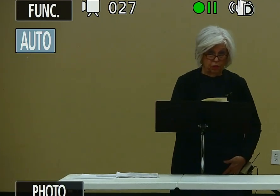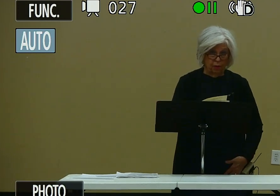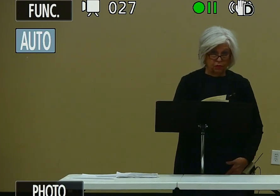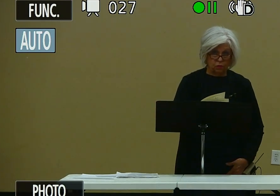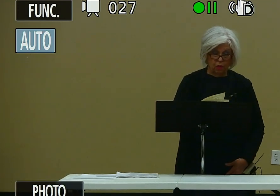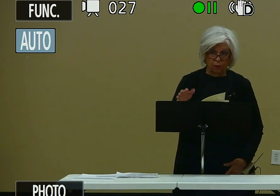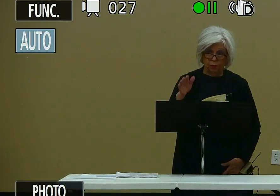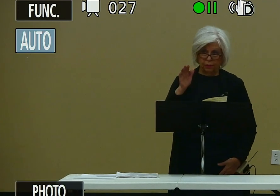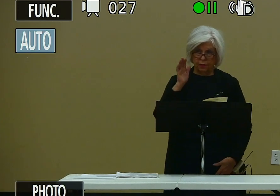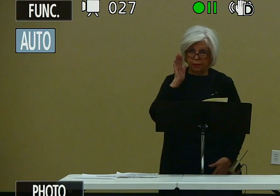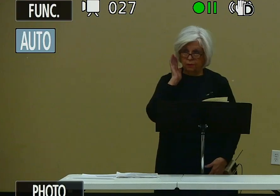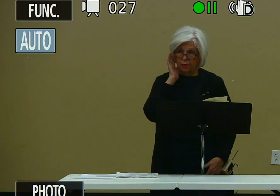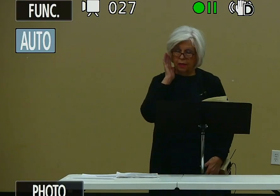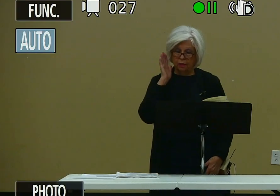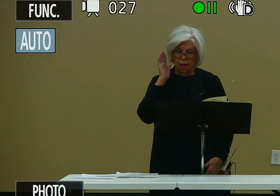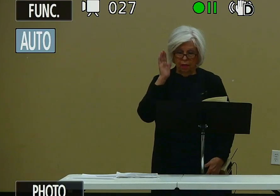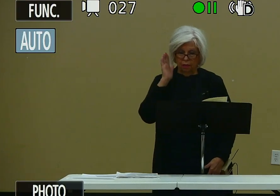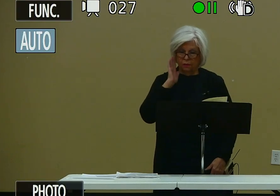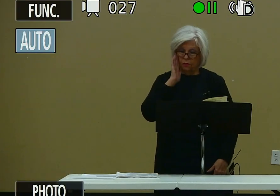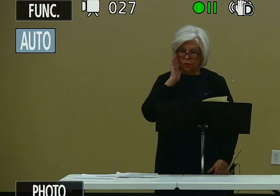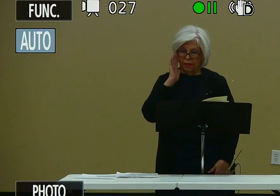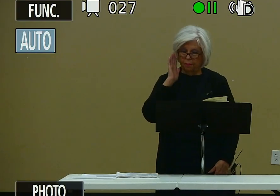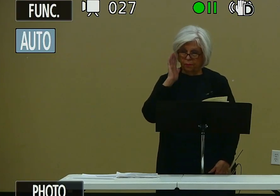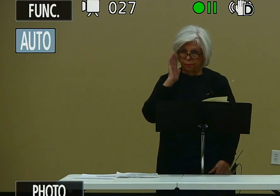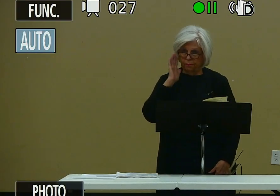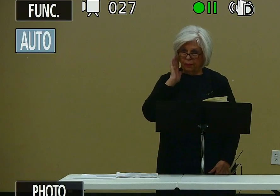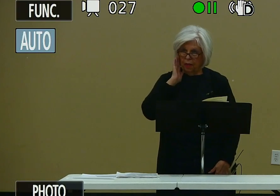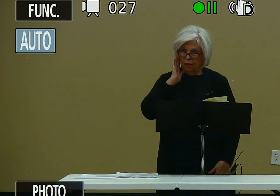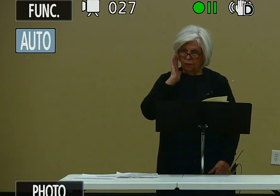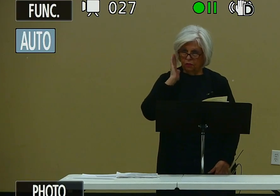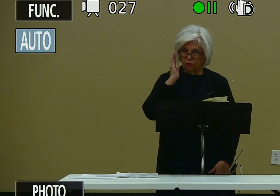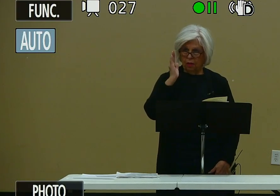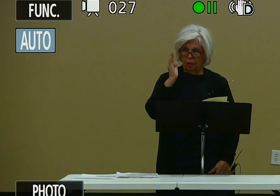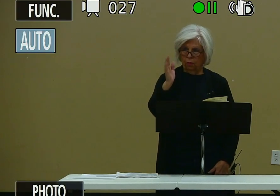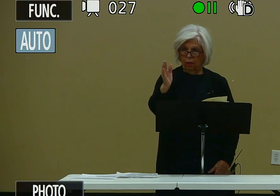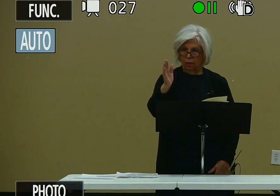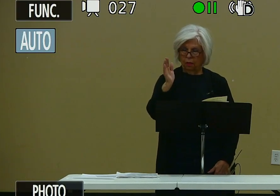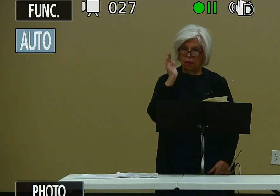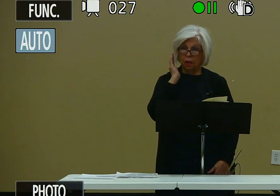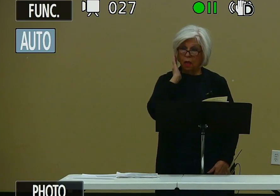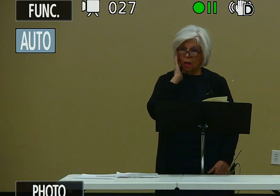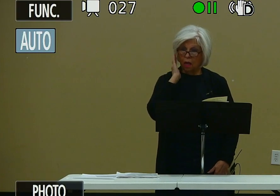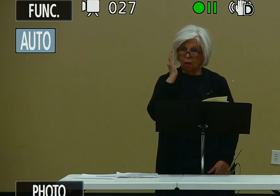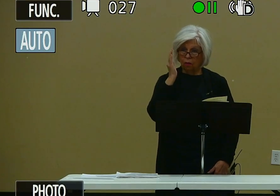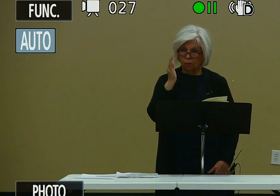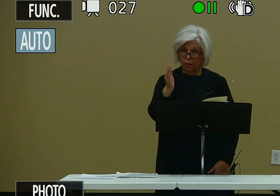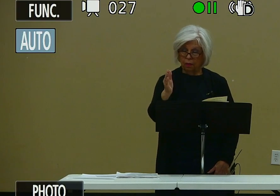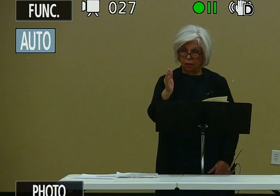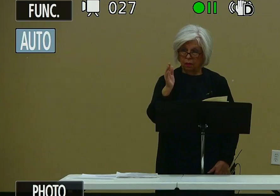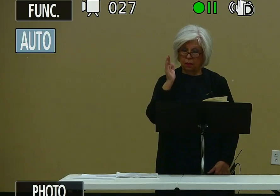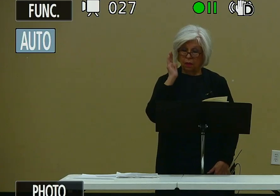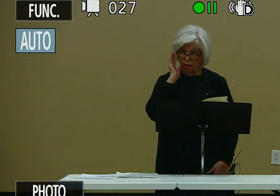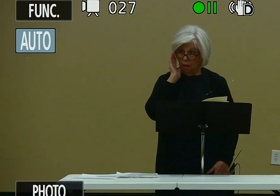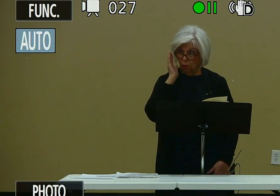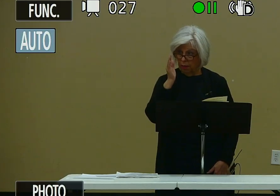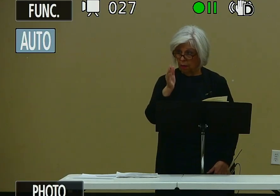have a strong will, you're going to take your hand straight up and go straight out. Will. Will. I